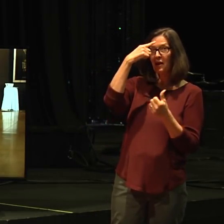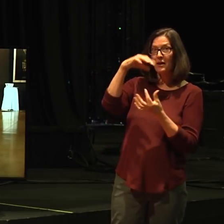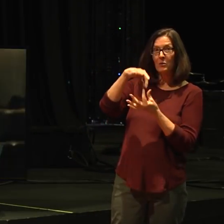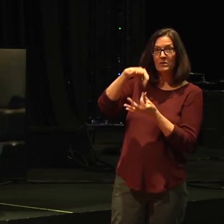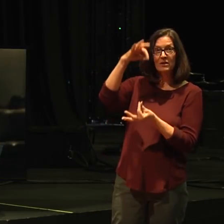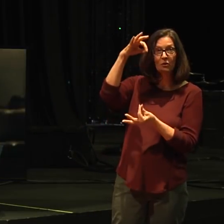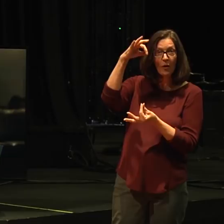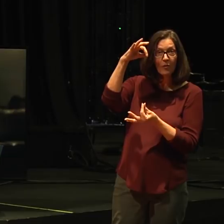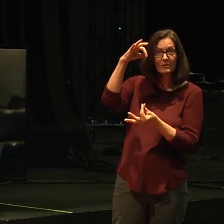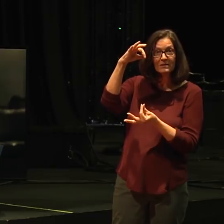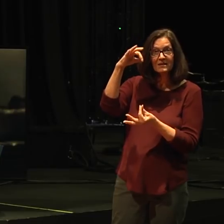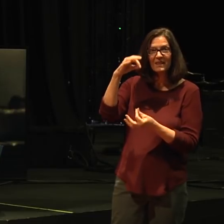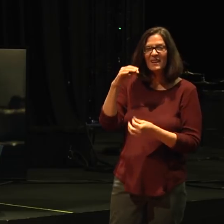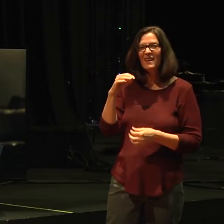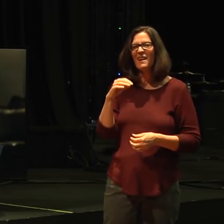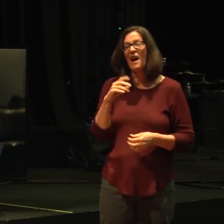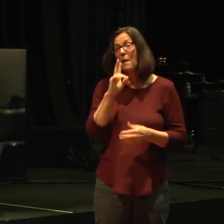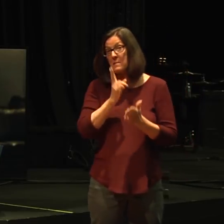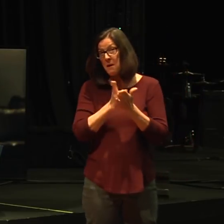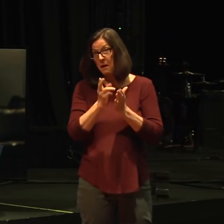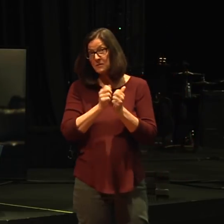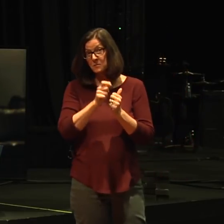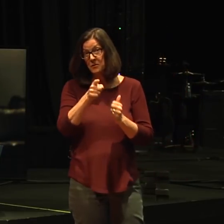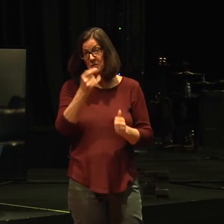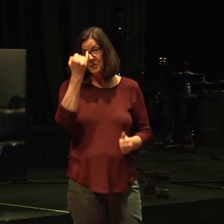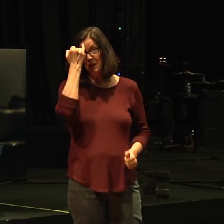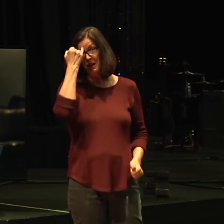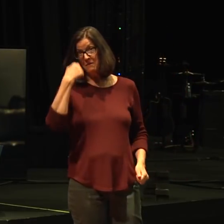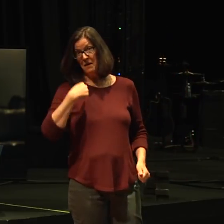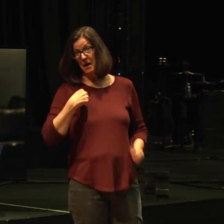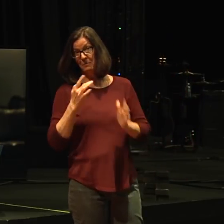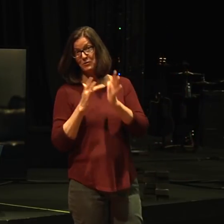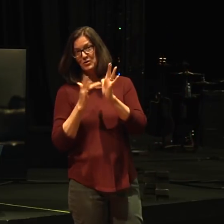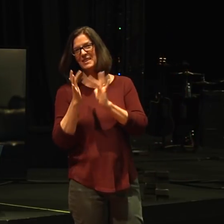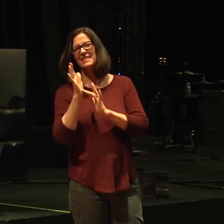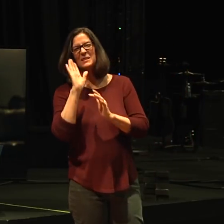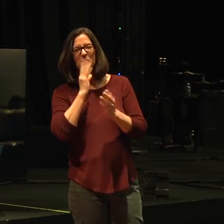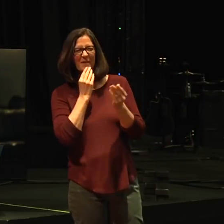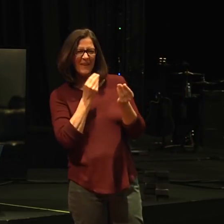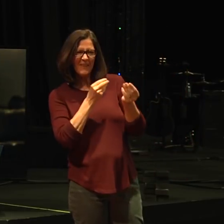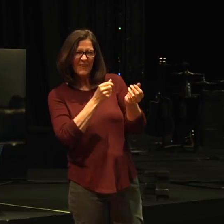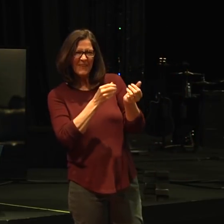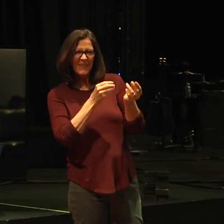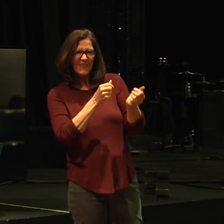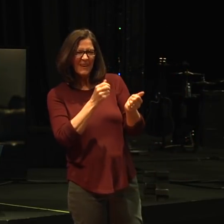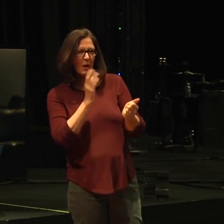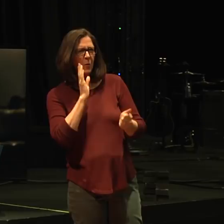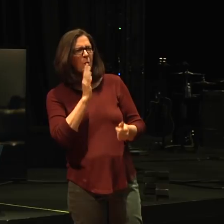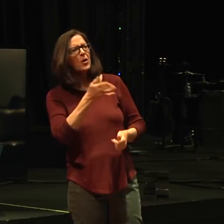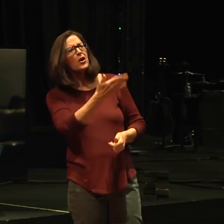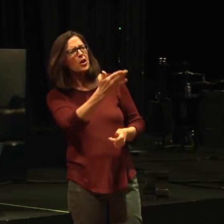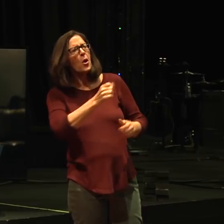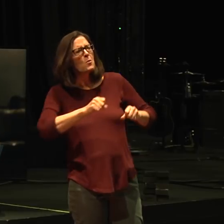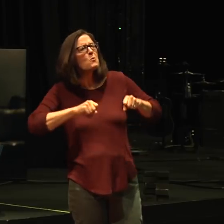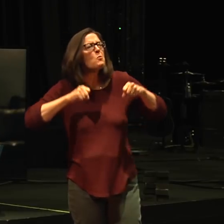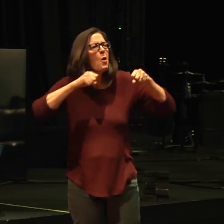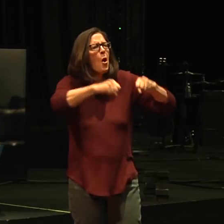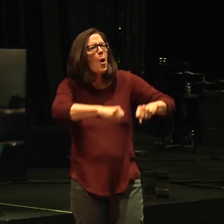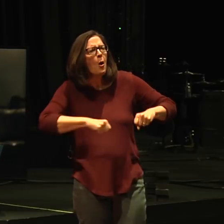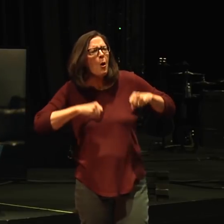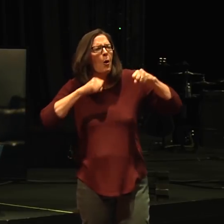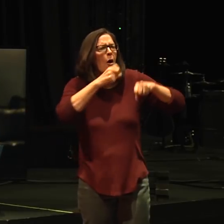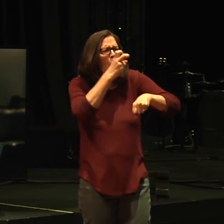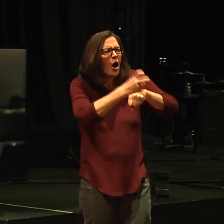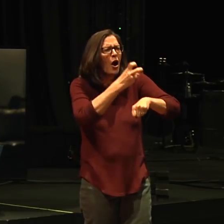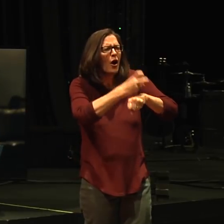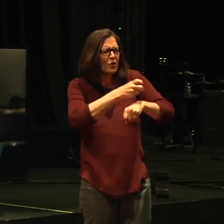Jesus, I would have messed with them a little bit. I would have. I would have looked at them and gone, hey, row harder, you can do it.